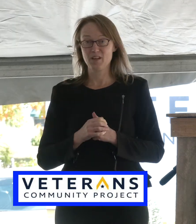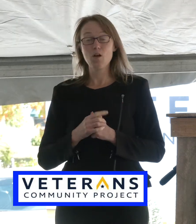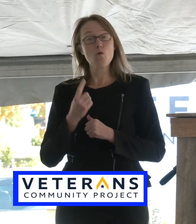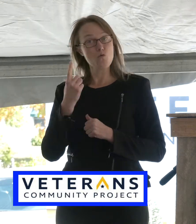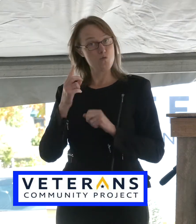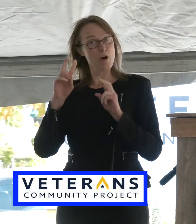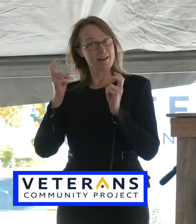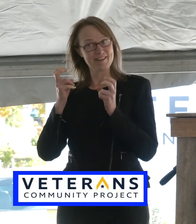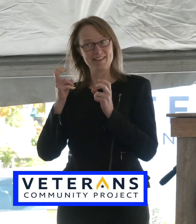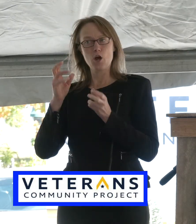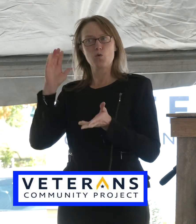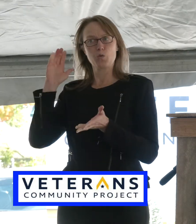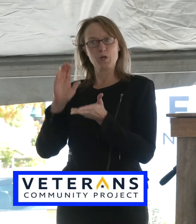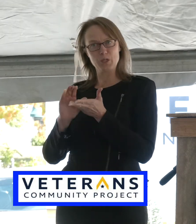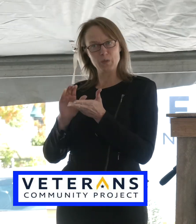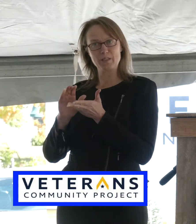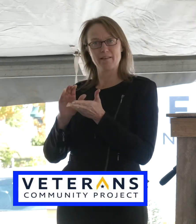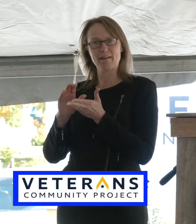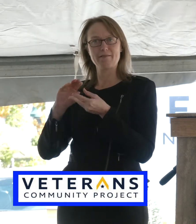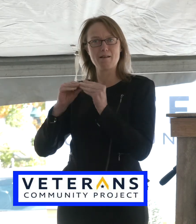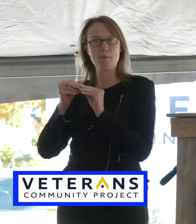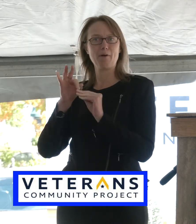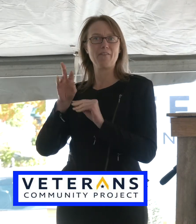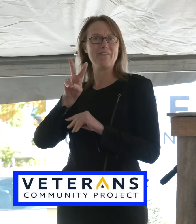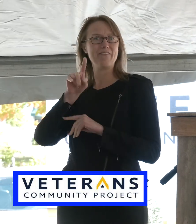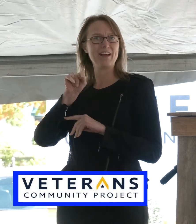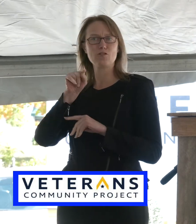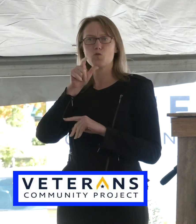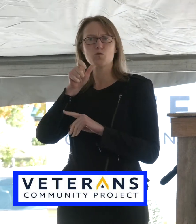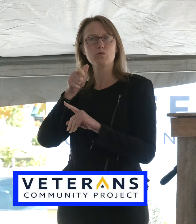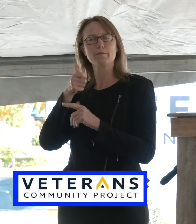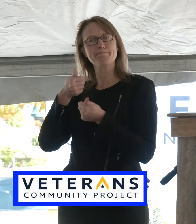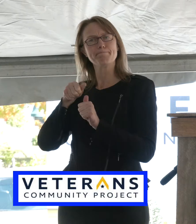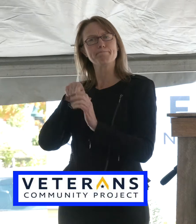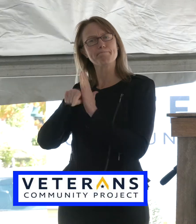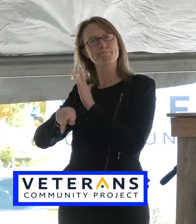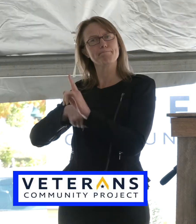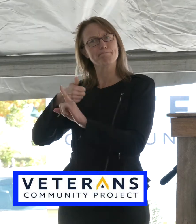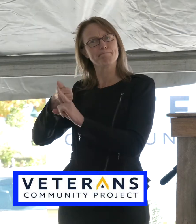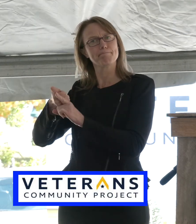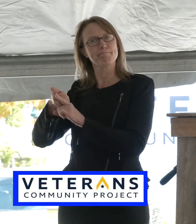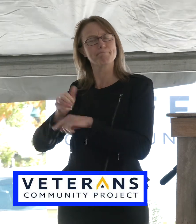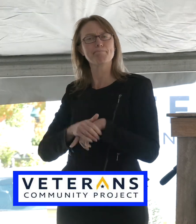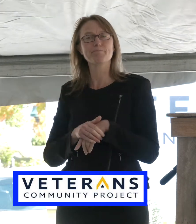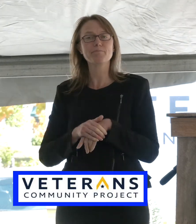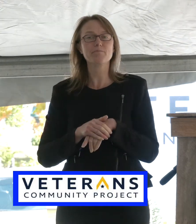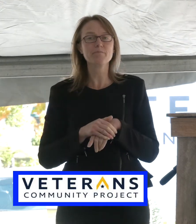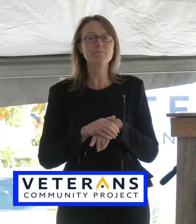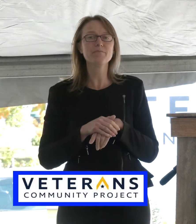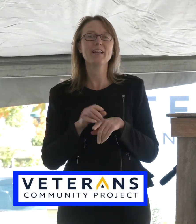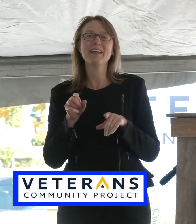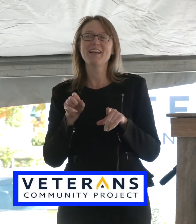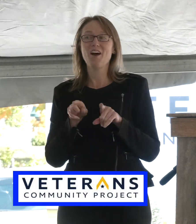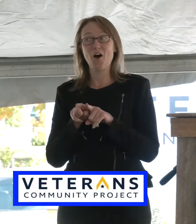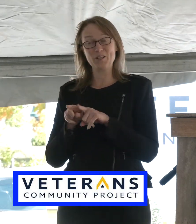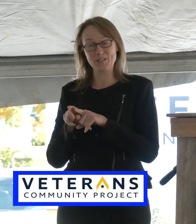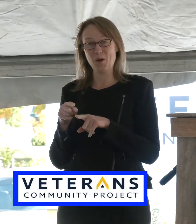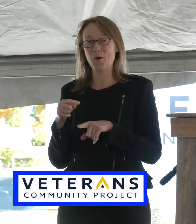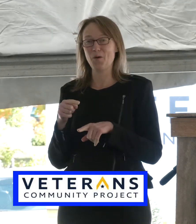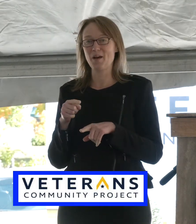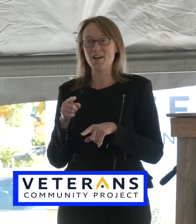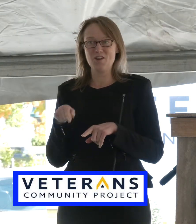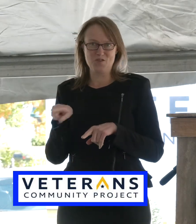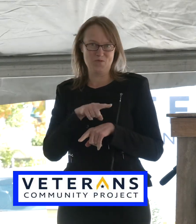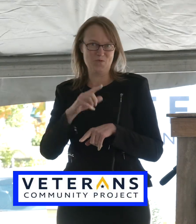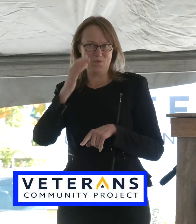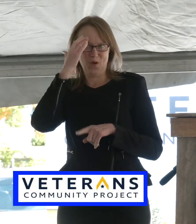suicide. I'm also a member of the Senate Veterans Committee, and as you heard from my dear friend Jason, a member of the